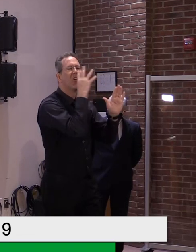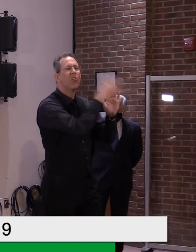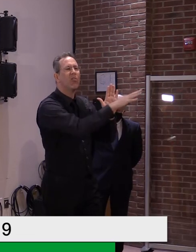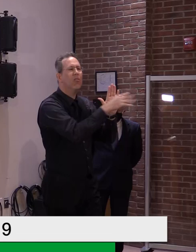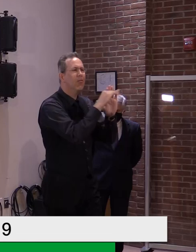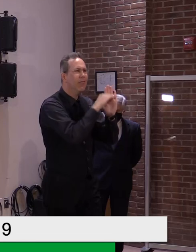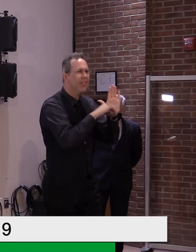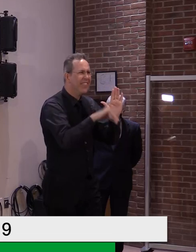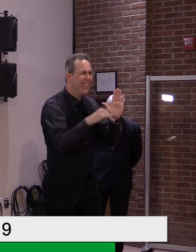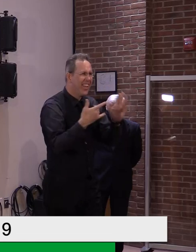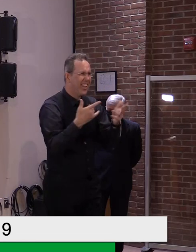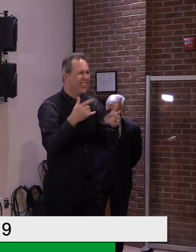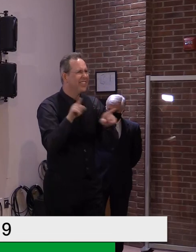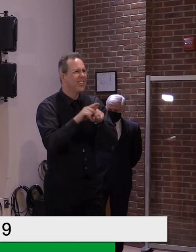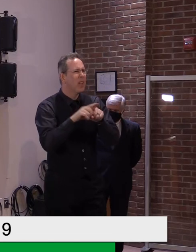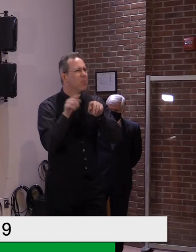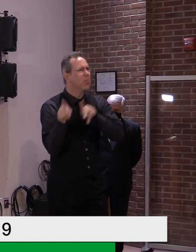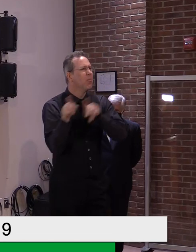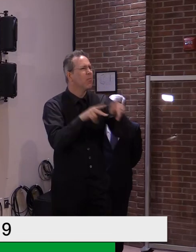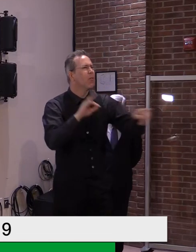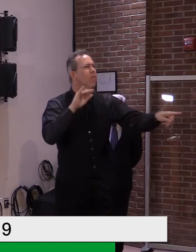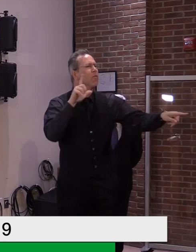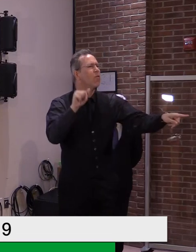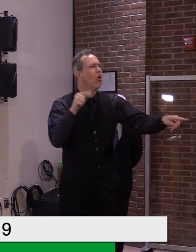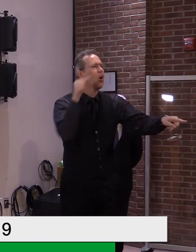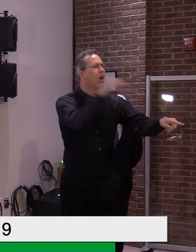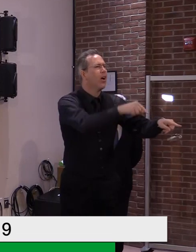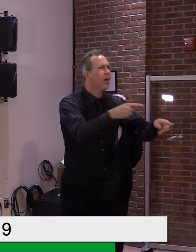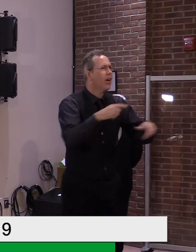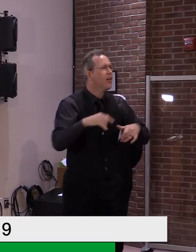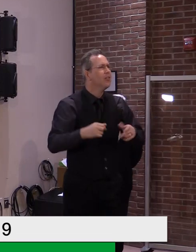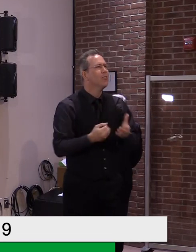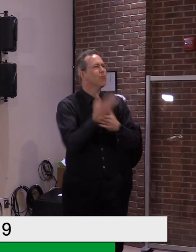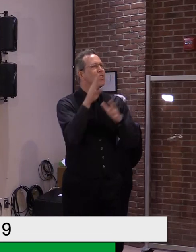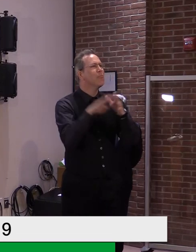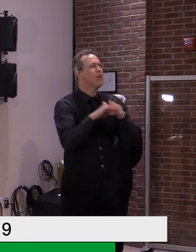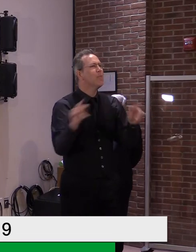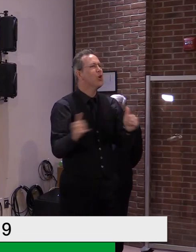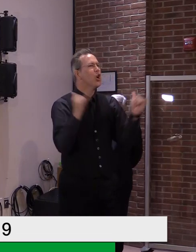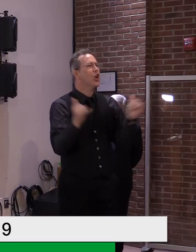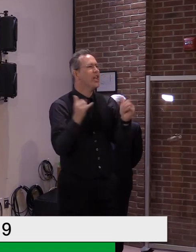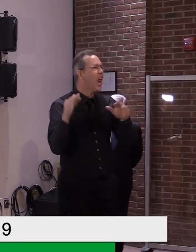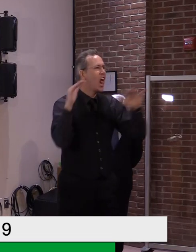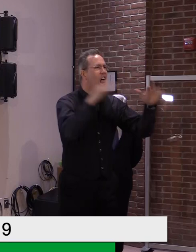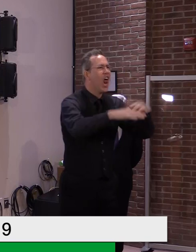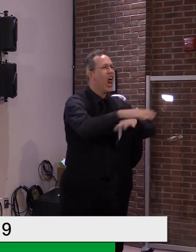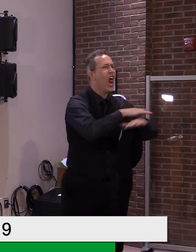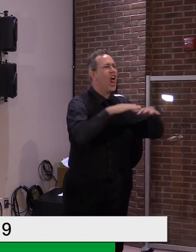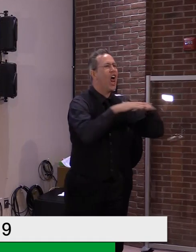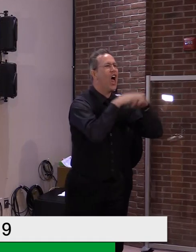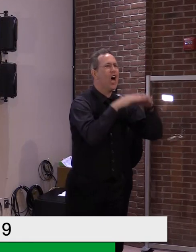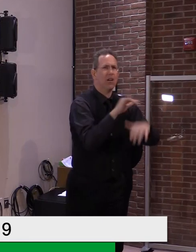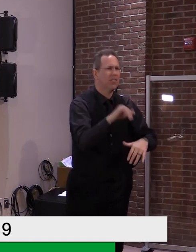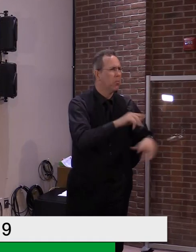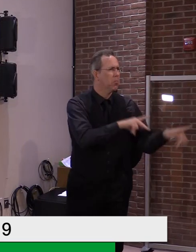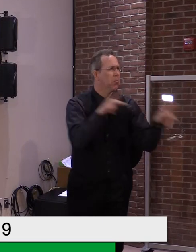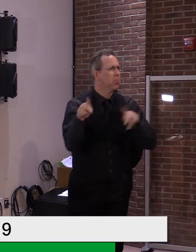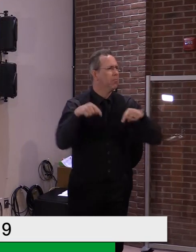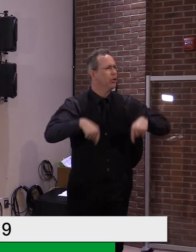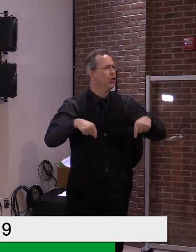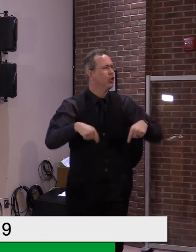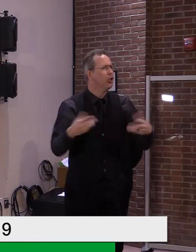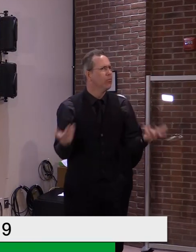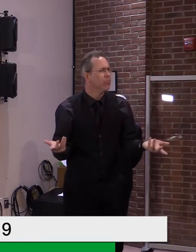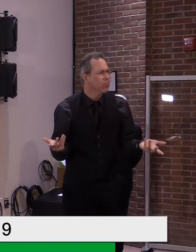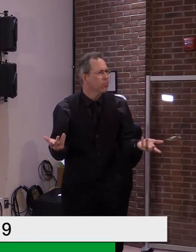without masks. Are you concerned that that psychology is impacting Vermont college students at all? And then, you